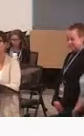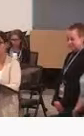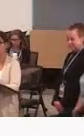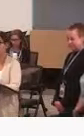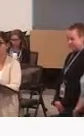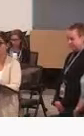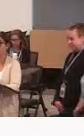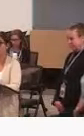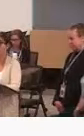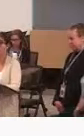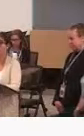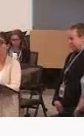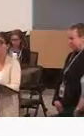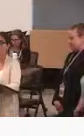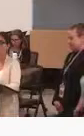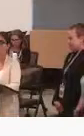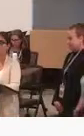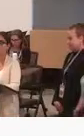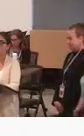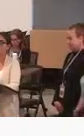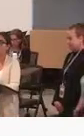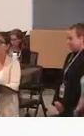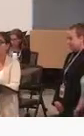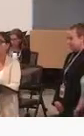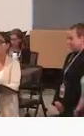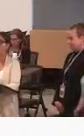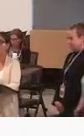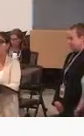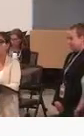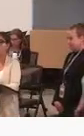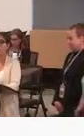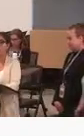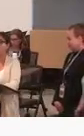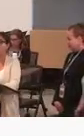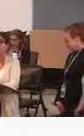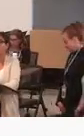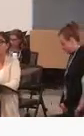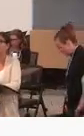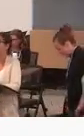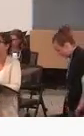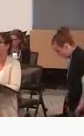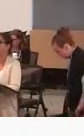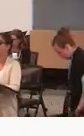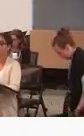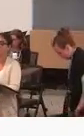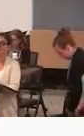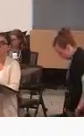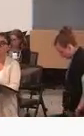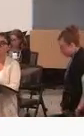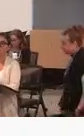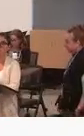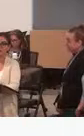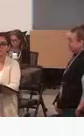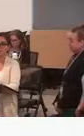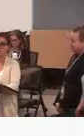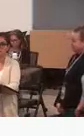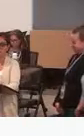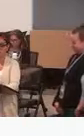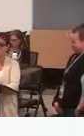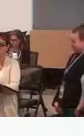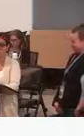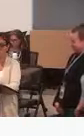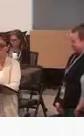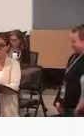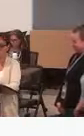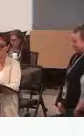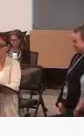We are looking really to just support our students, meet them where they're at. And the need is so high. I mean, we all know post-pandemic,